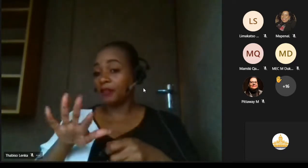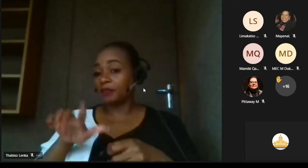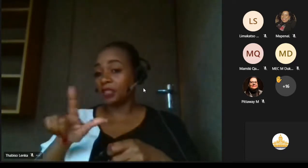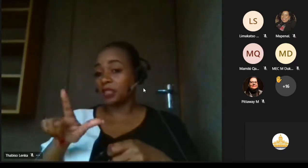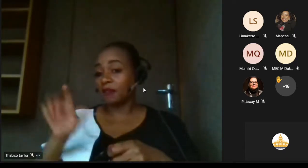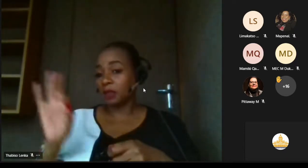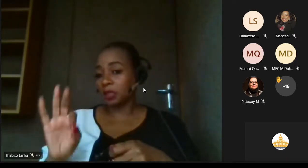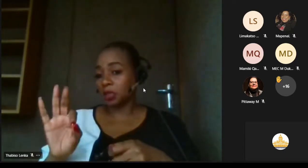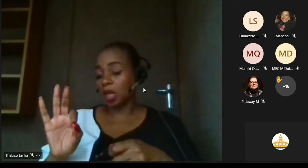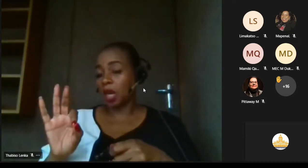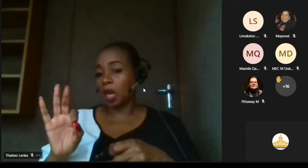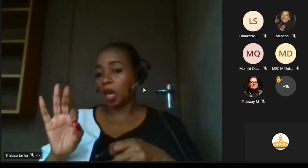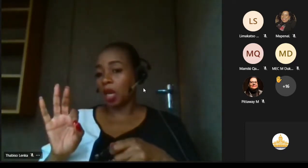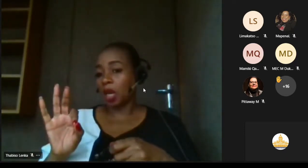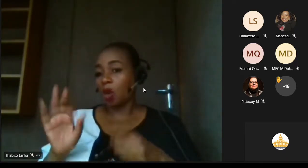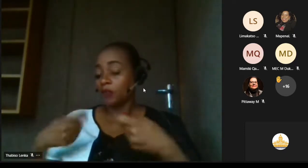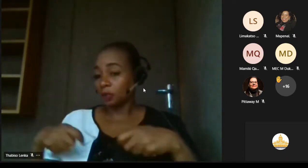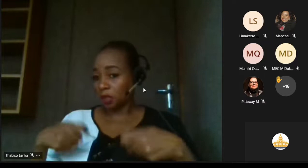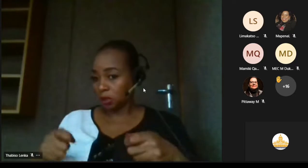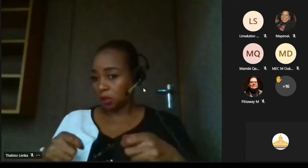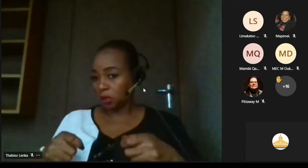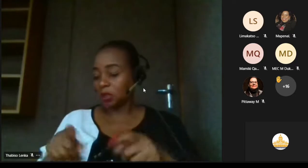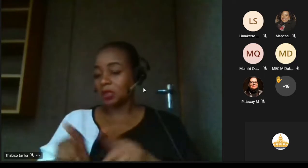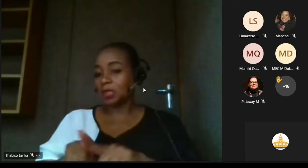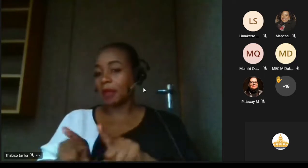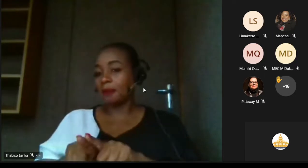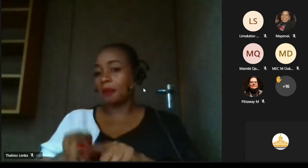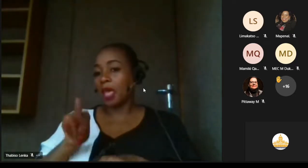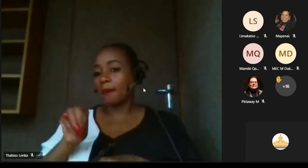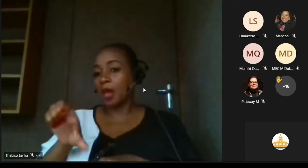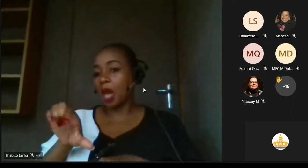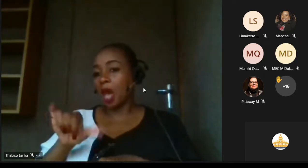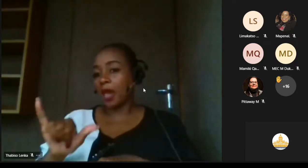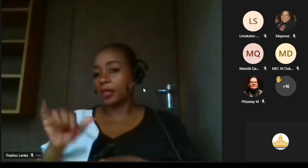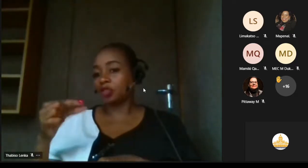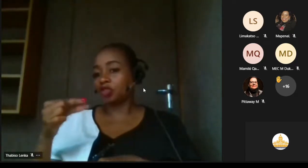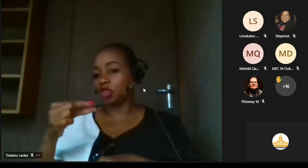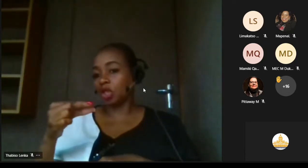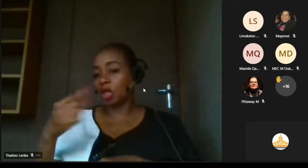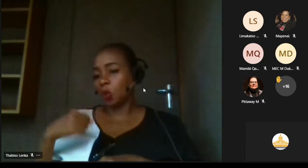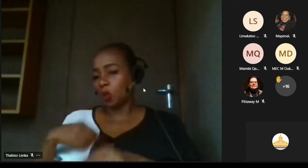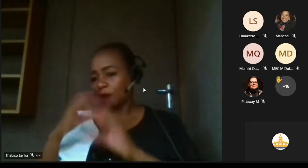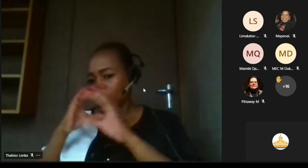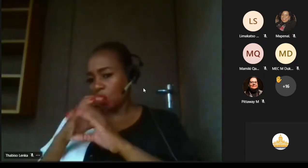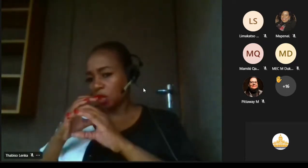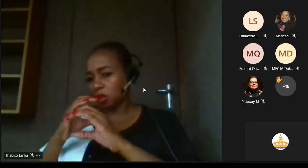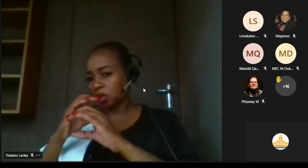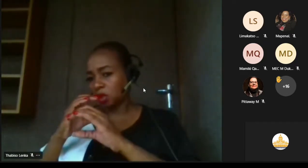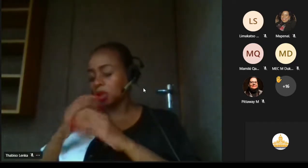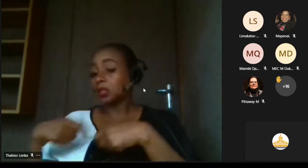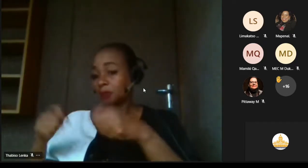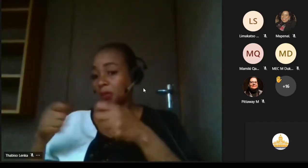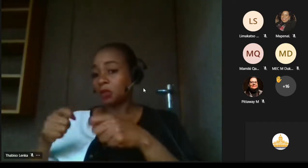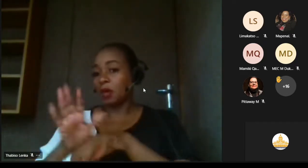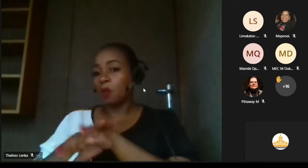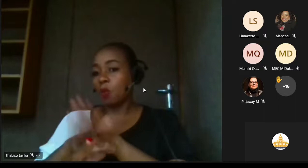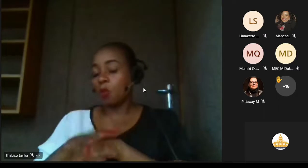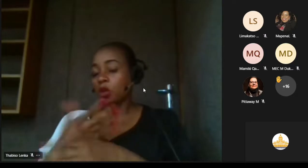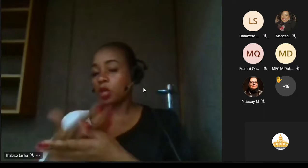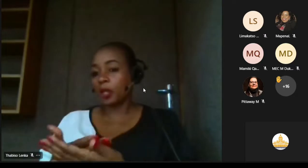57% of total expenditure. And then in terms of MIG and WSIG, we are looking at great expenditures there, Honourable